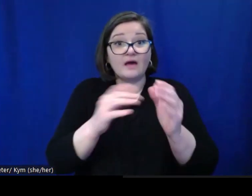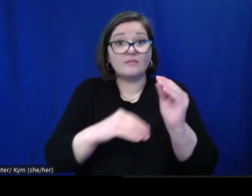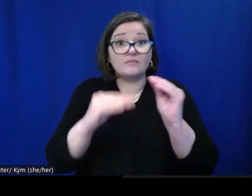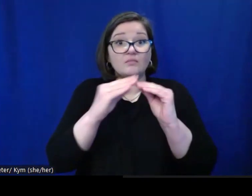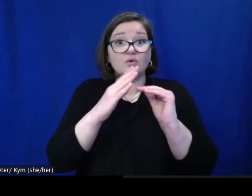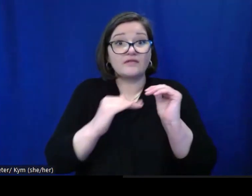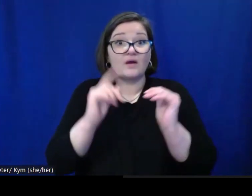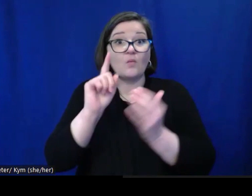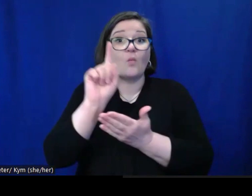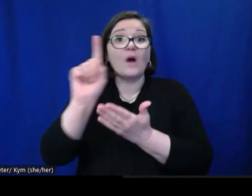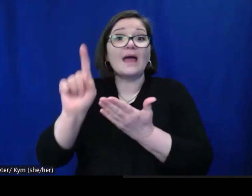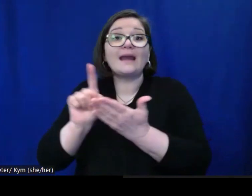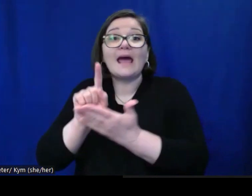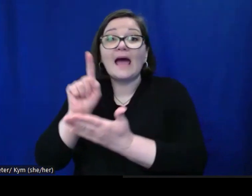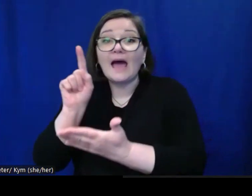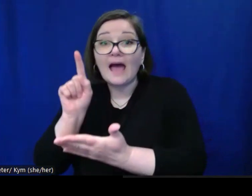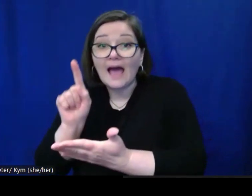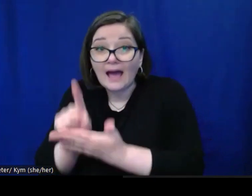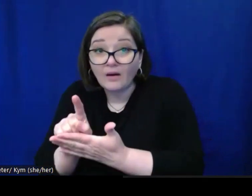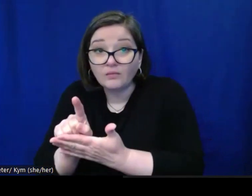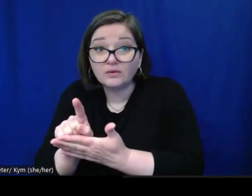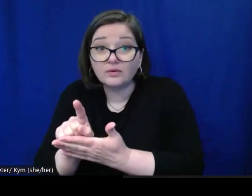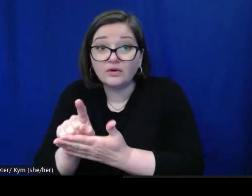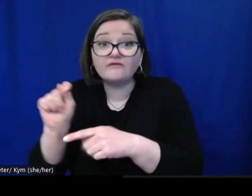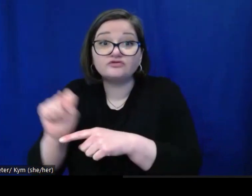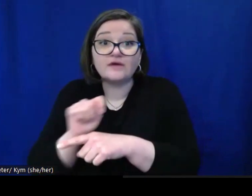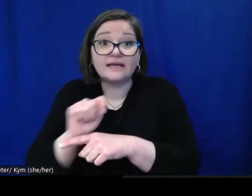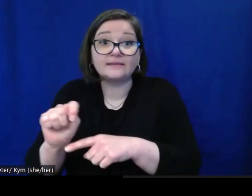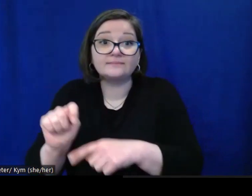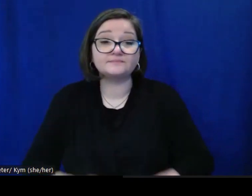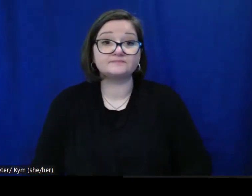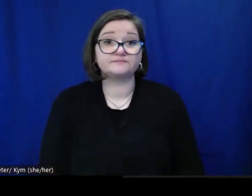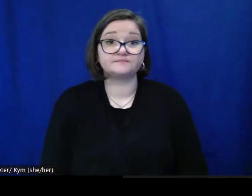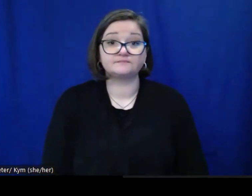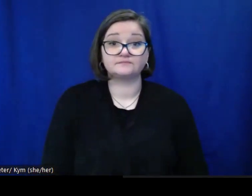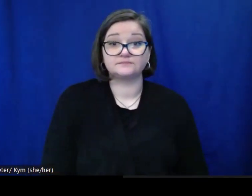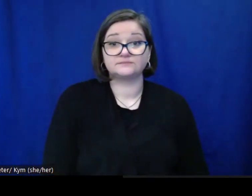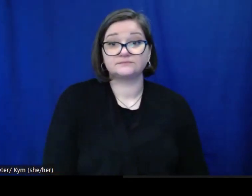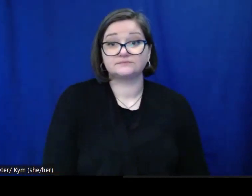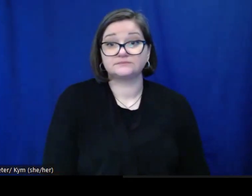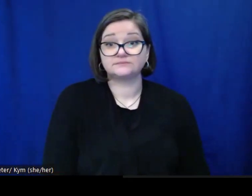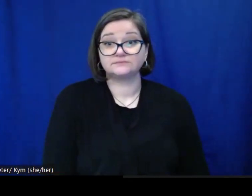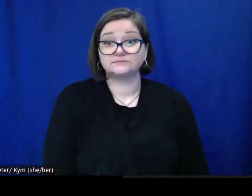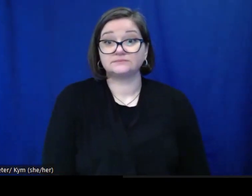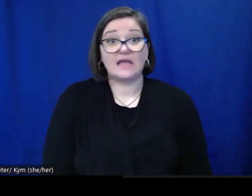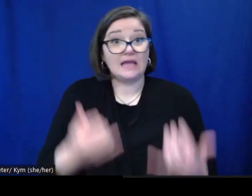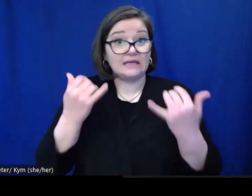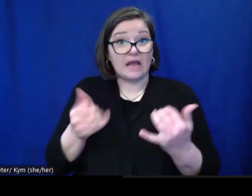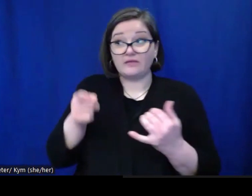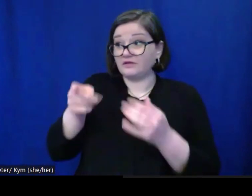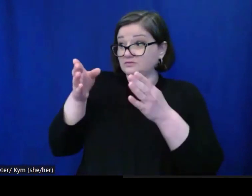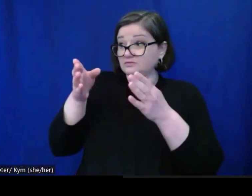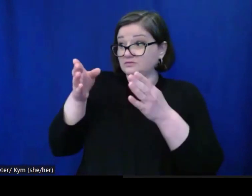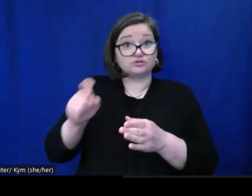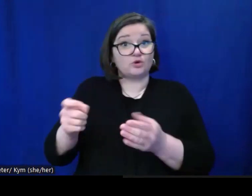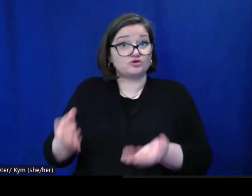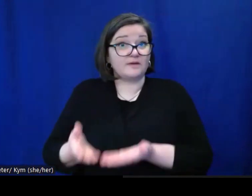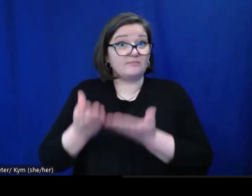than 1 hour of training. and was now supposed to be providing